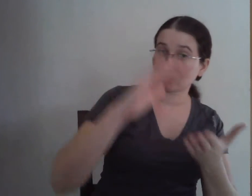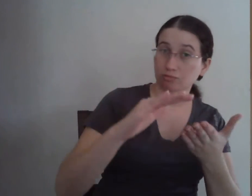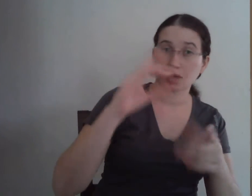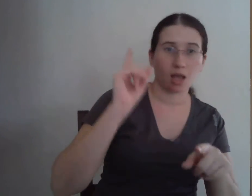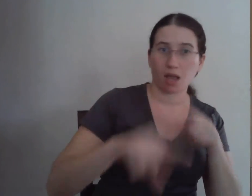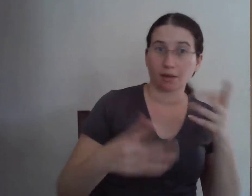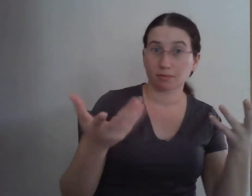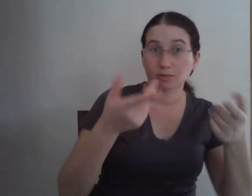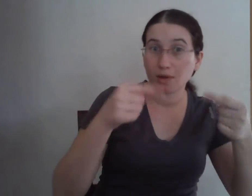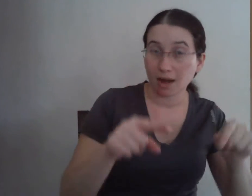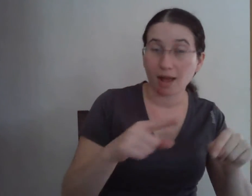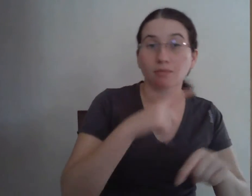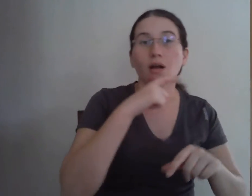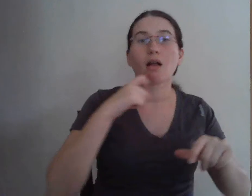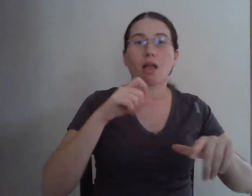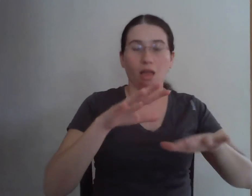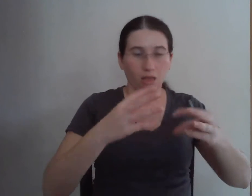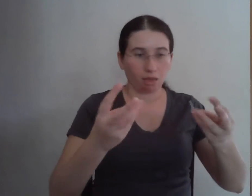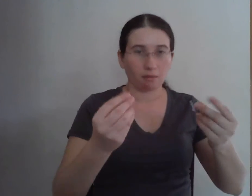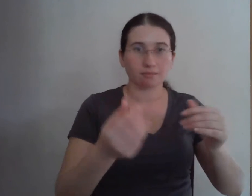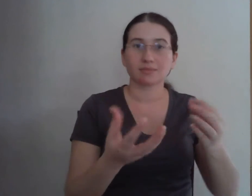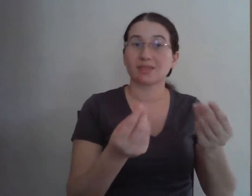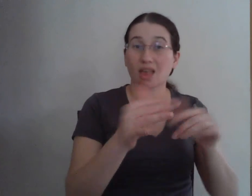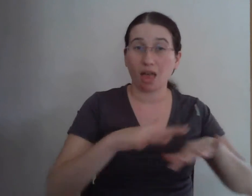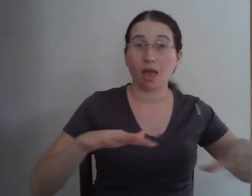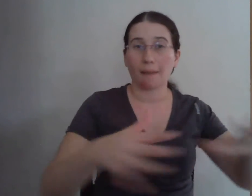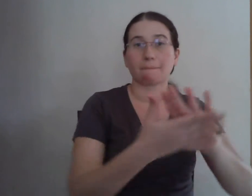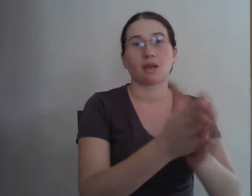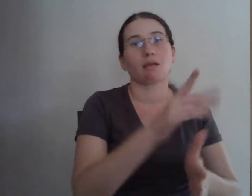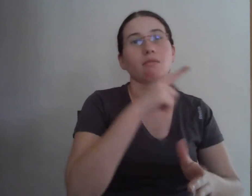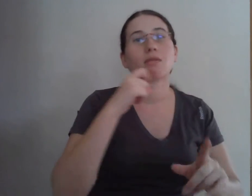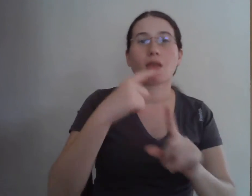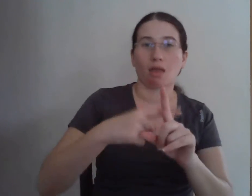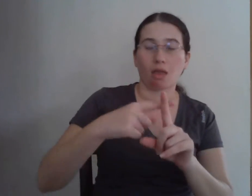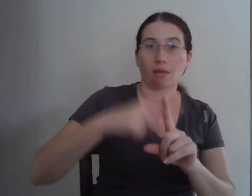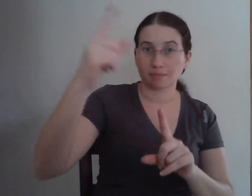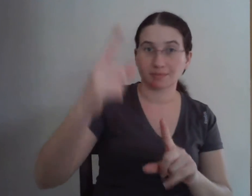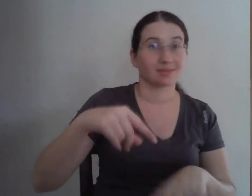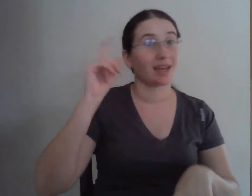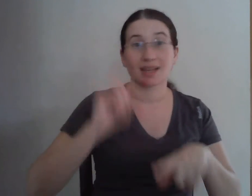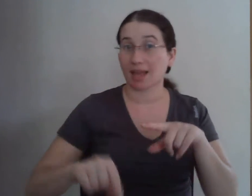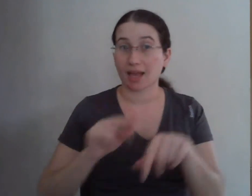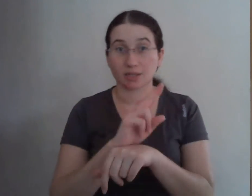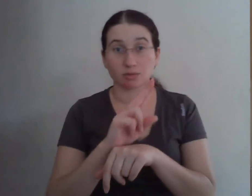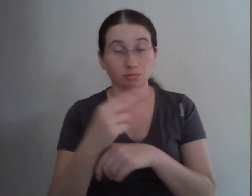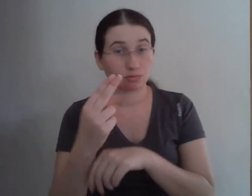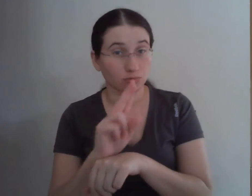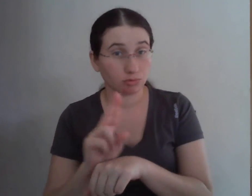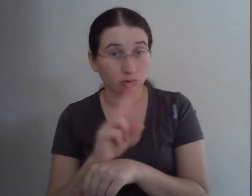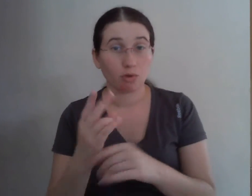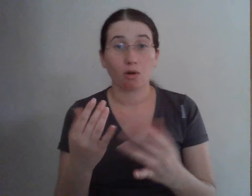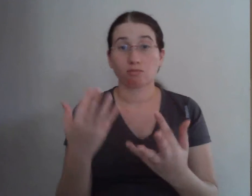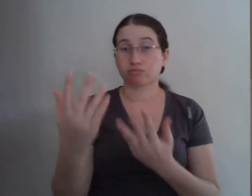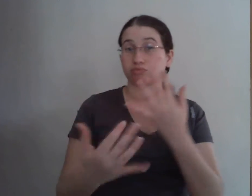causing desertification and climate change. We cannot burn it without causing desertification and climate